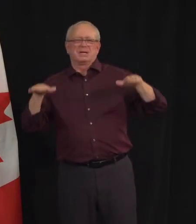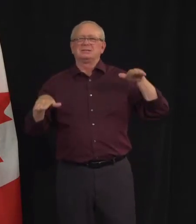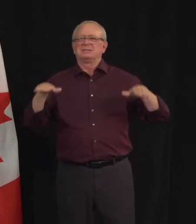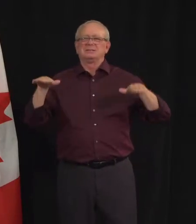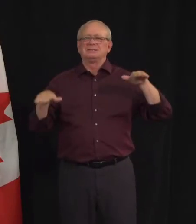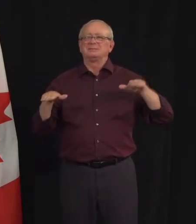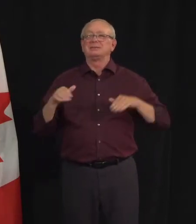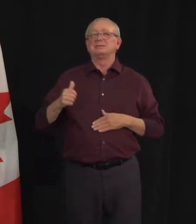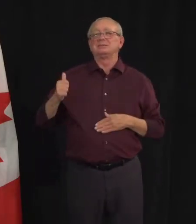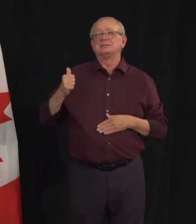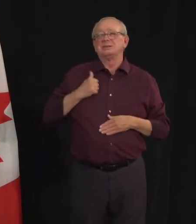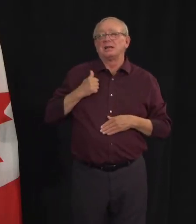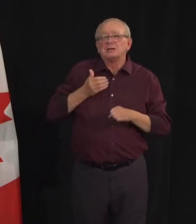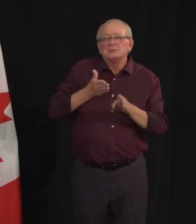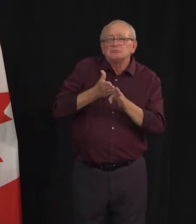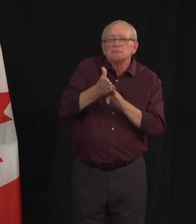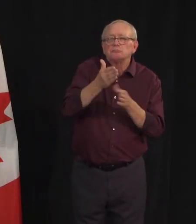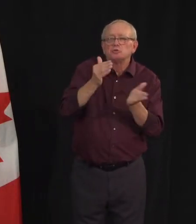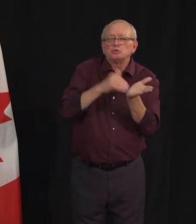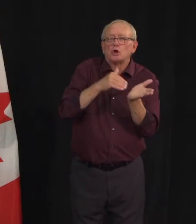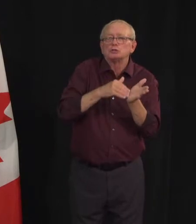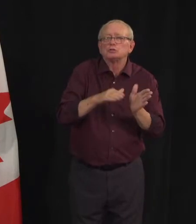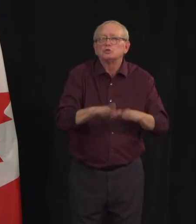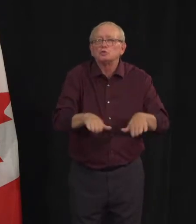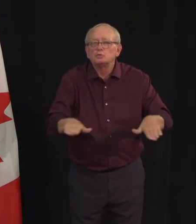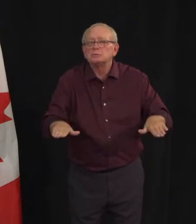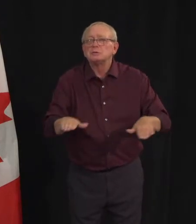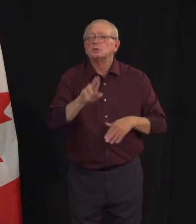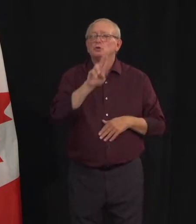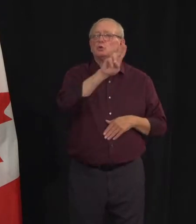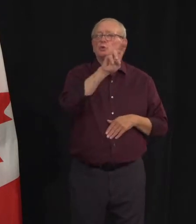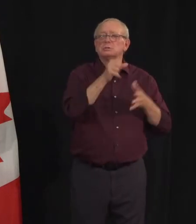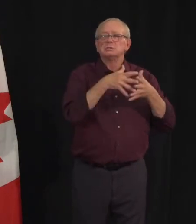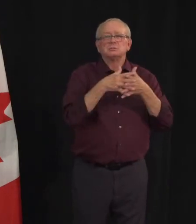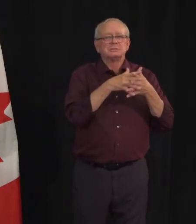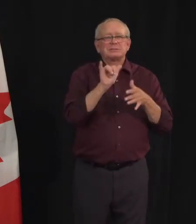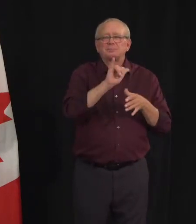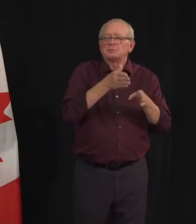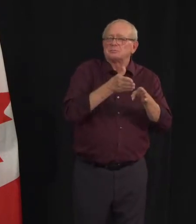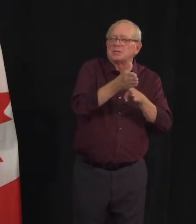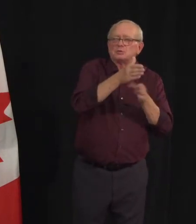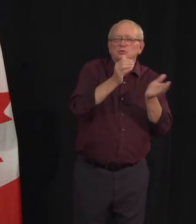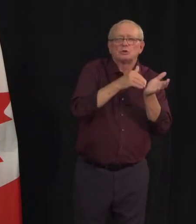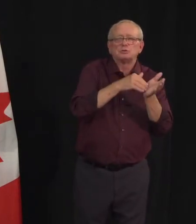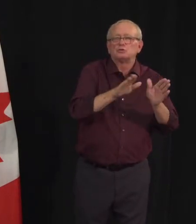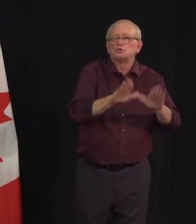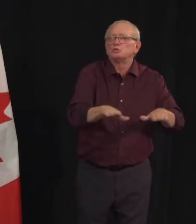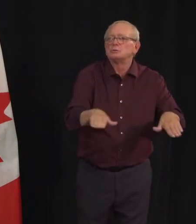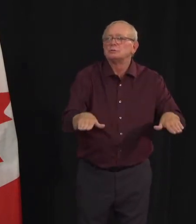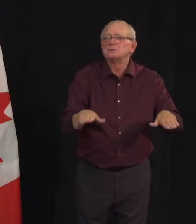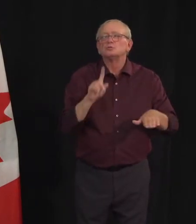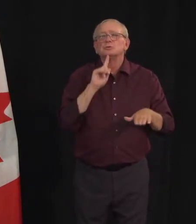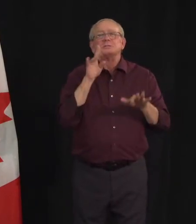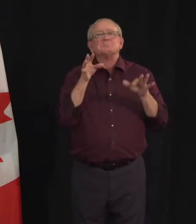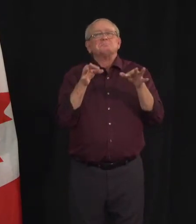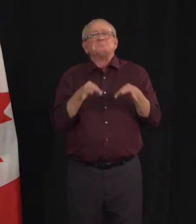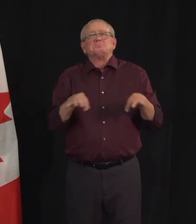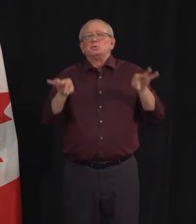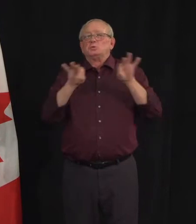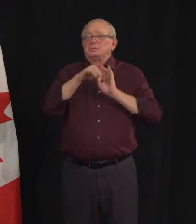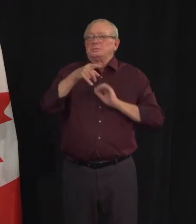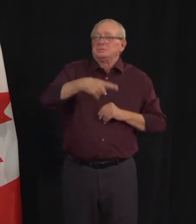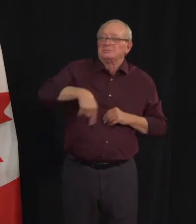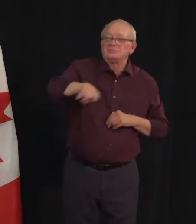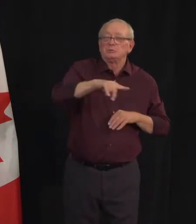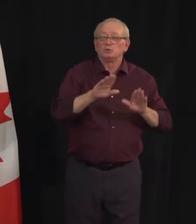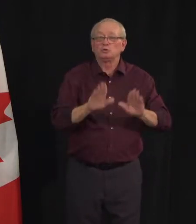Academy of Pediatrics, and other pediatric organizations agree that a safe return to school is critical to the physical and mental